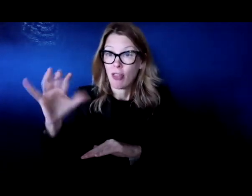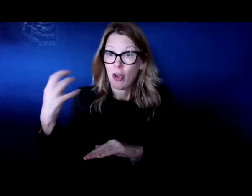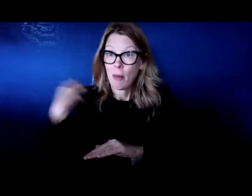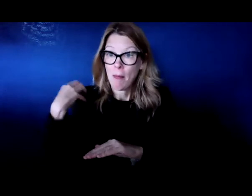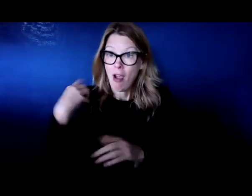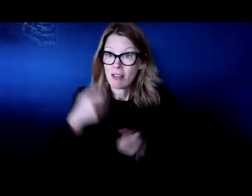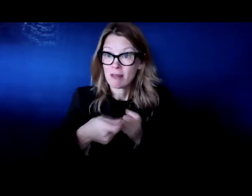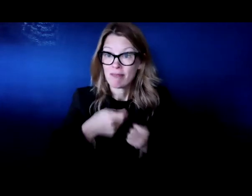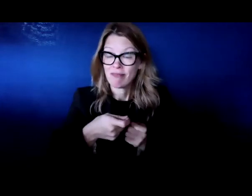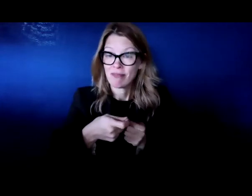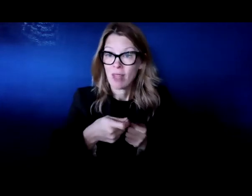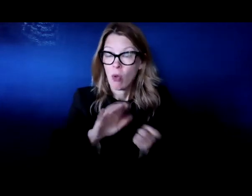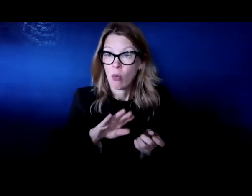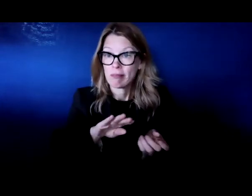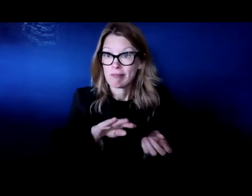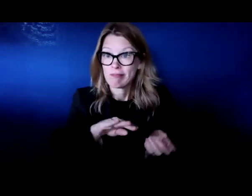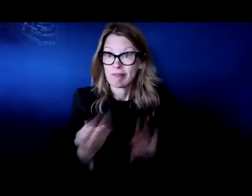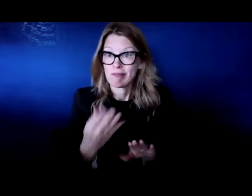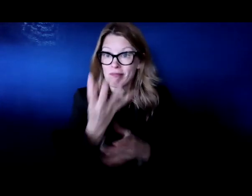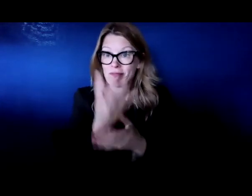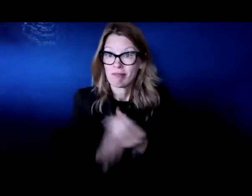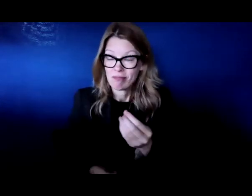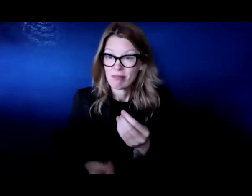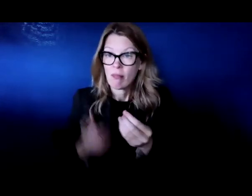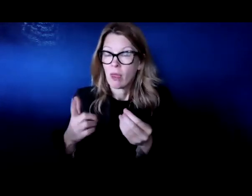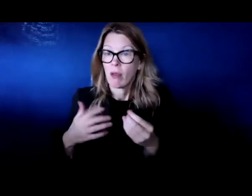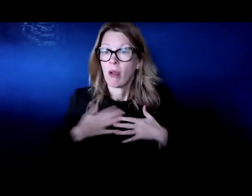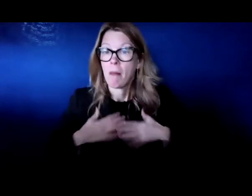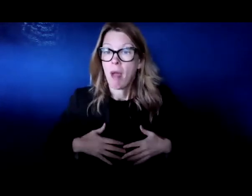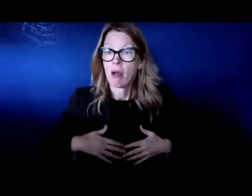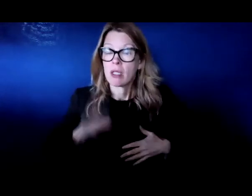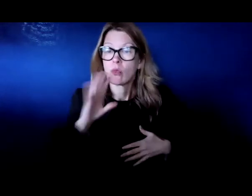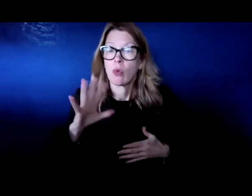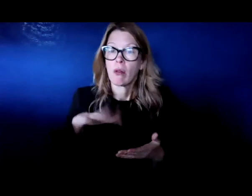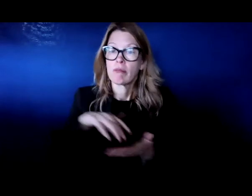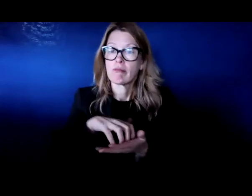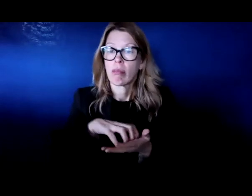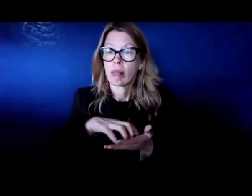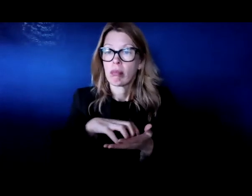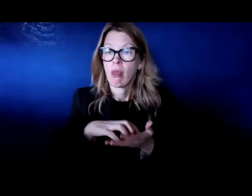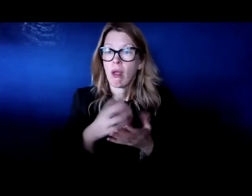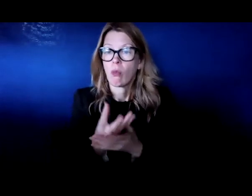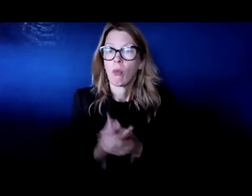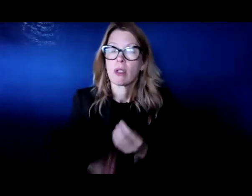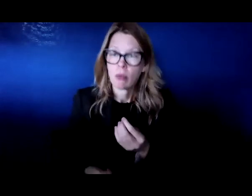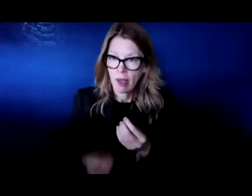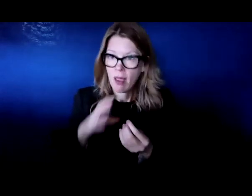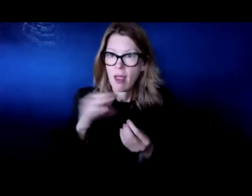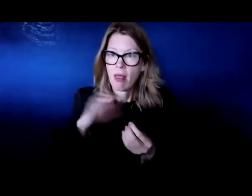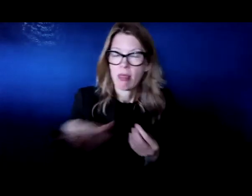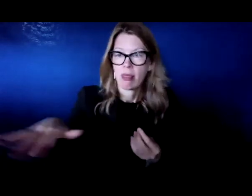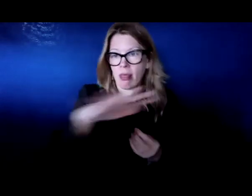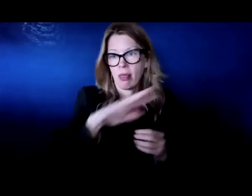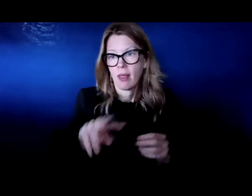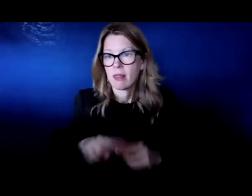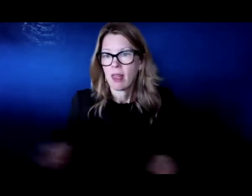grave. Their form shall waste away, and the land of the dead shall be their home. But